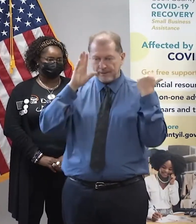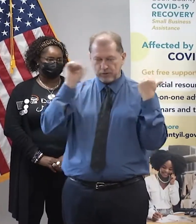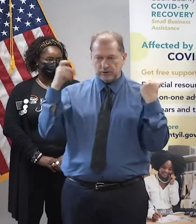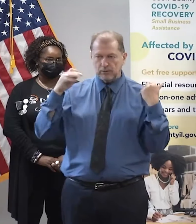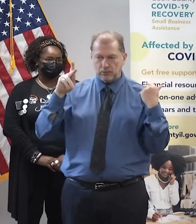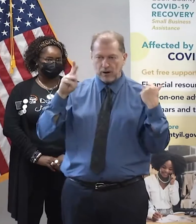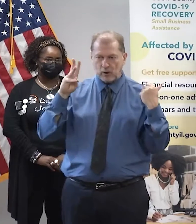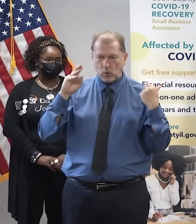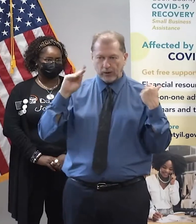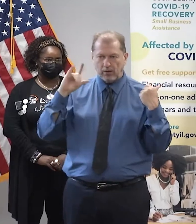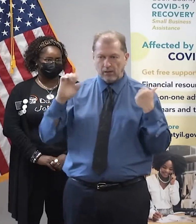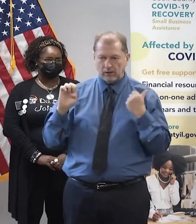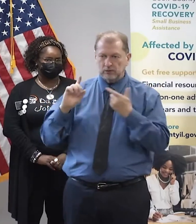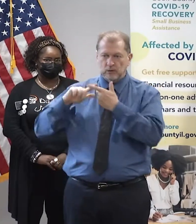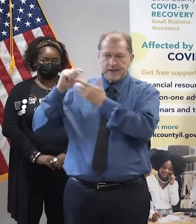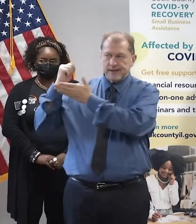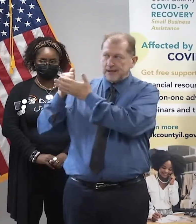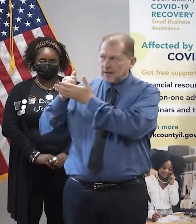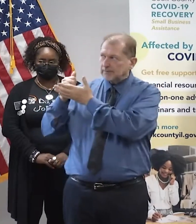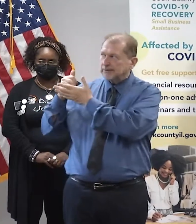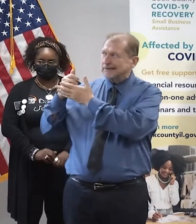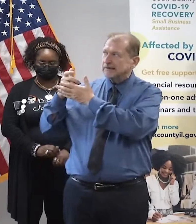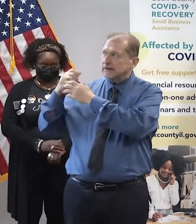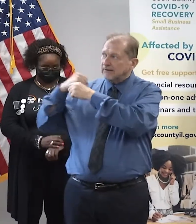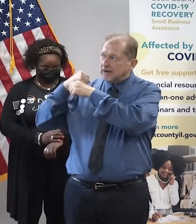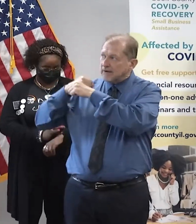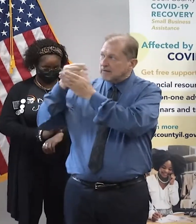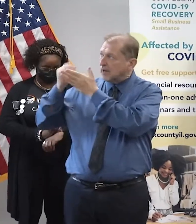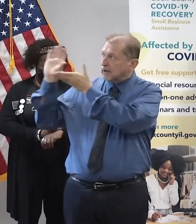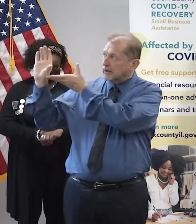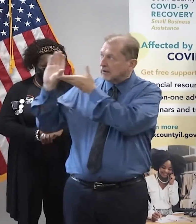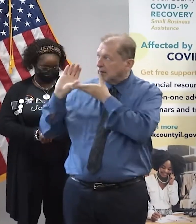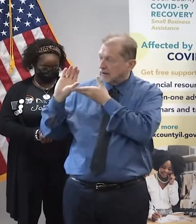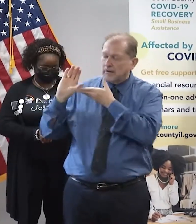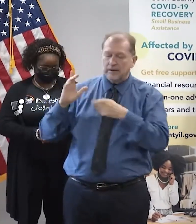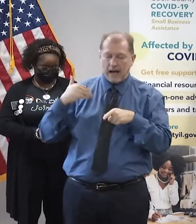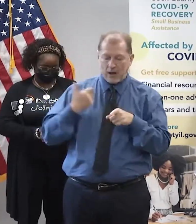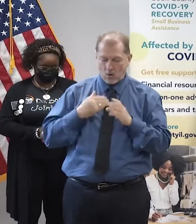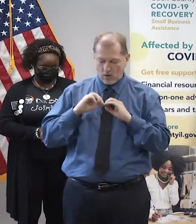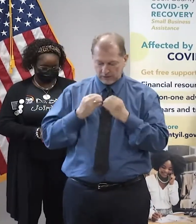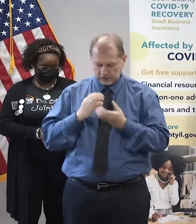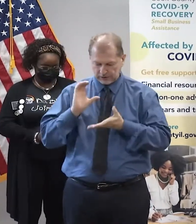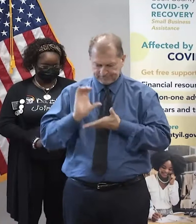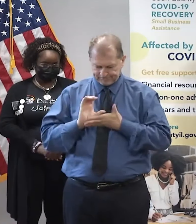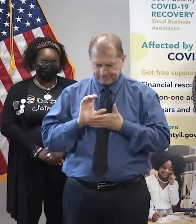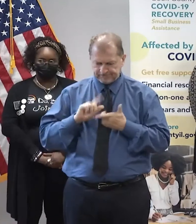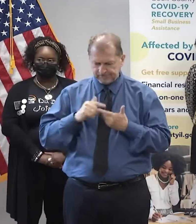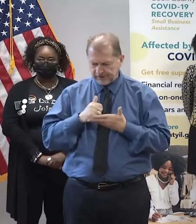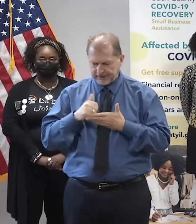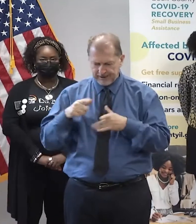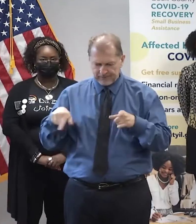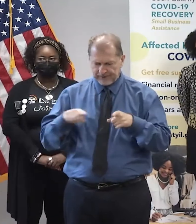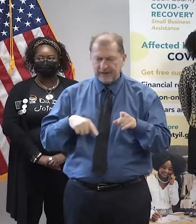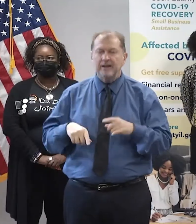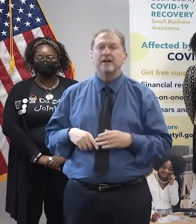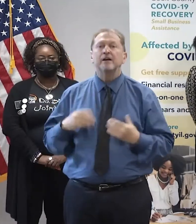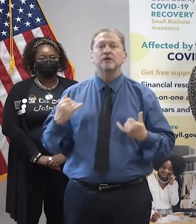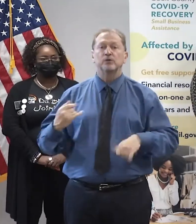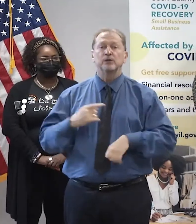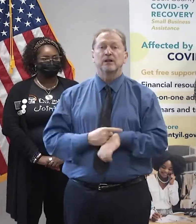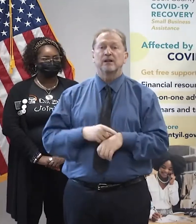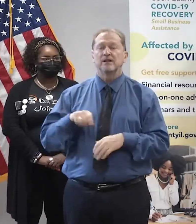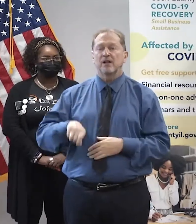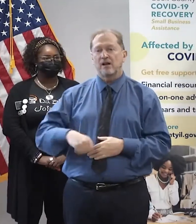leadership, in particular, has really made a tremendous difference in our communities, and today is just another moment that